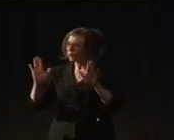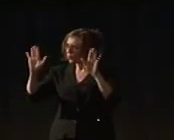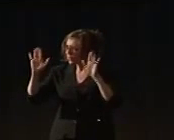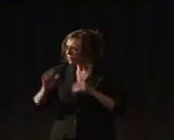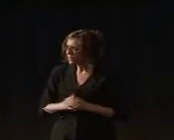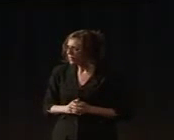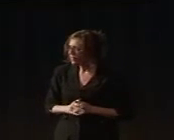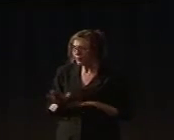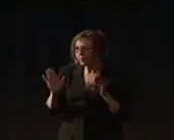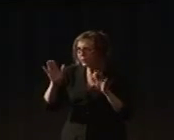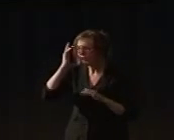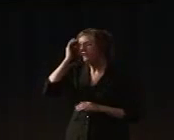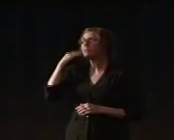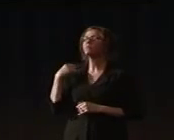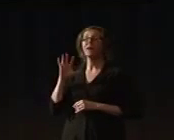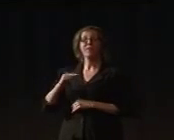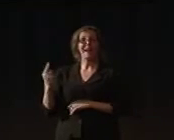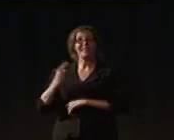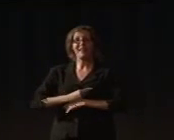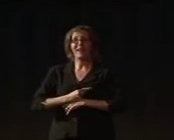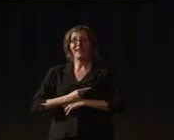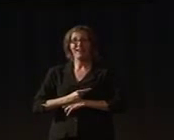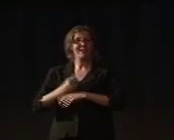when, at the day of the inauguration,